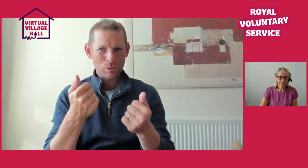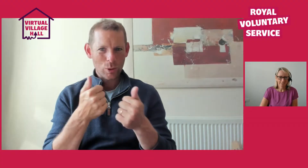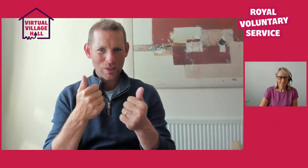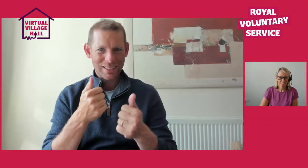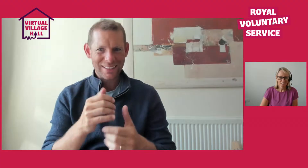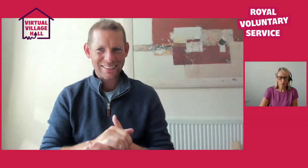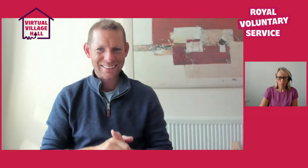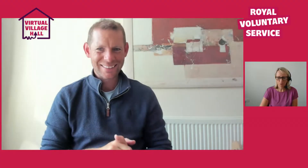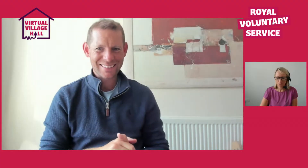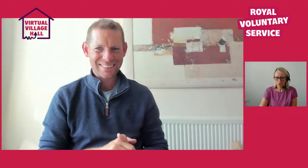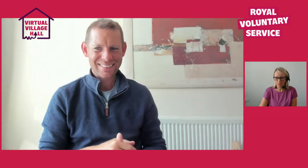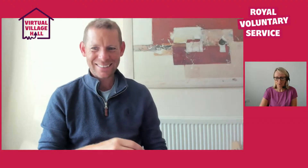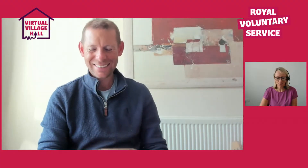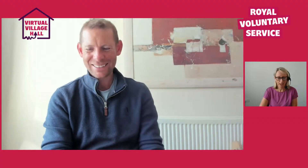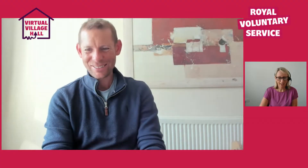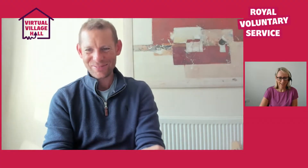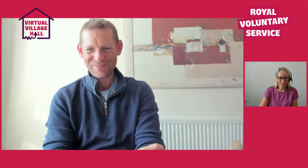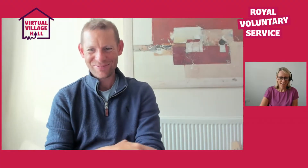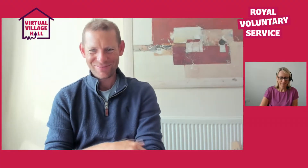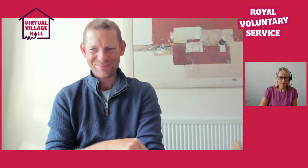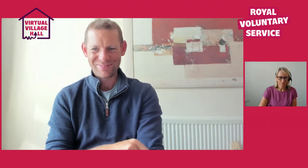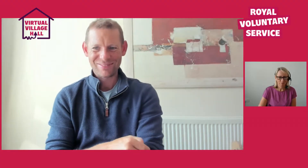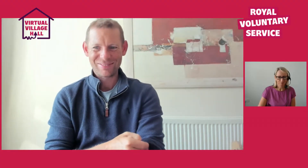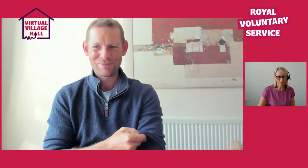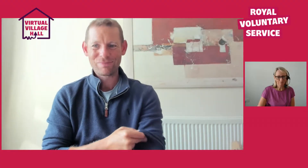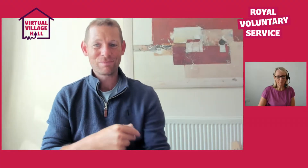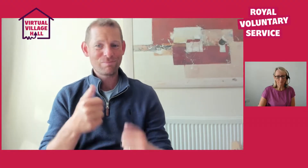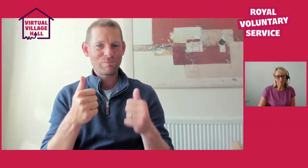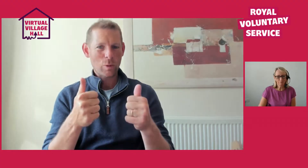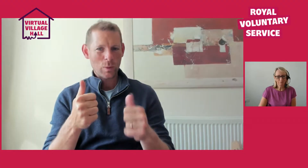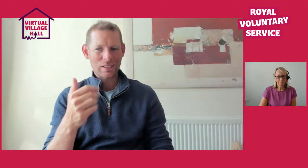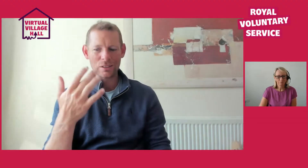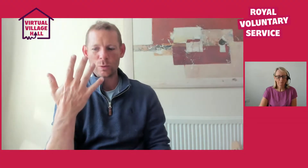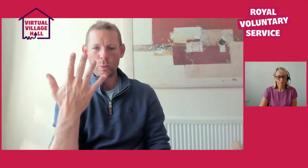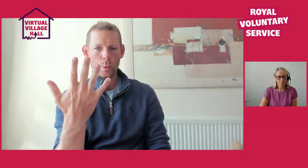dear. Hope the doggy's okay.